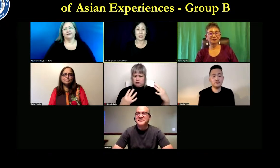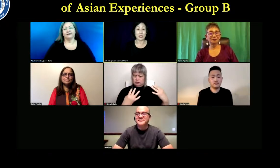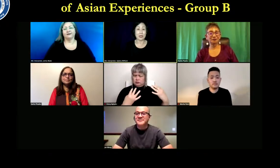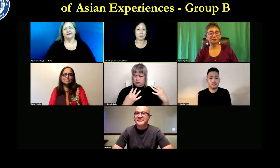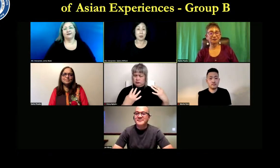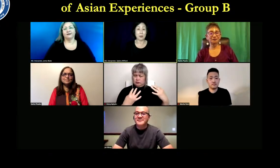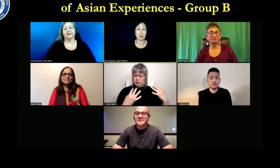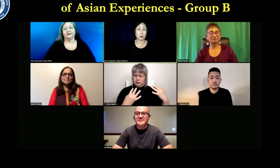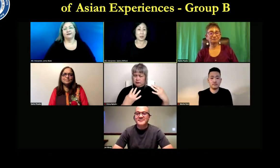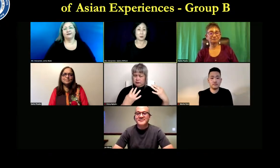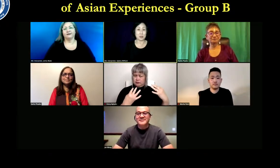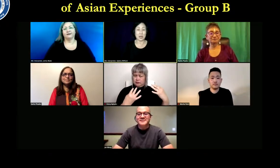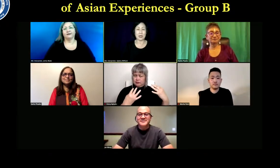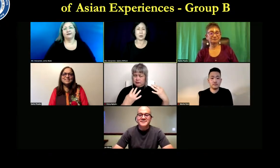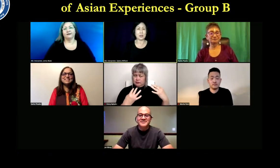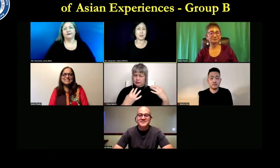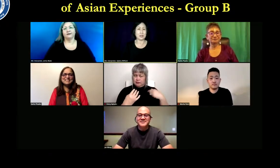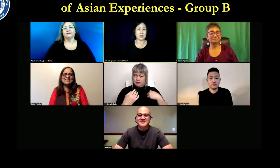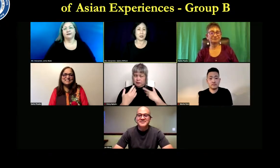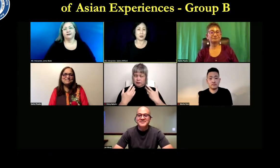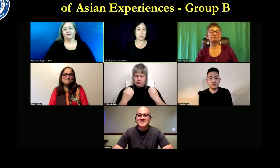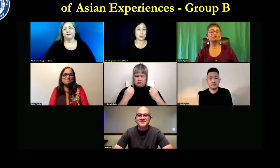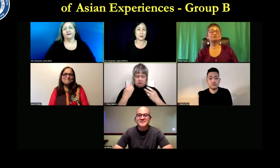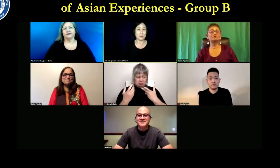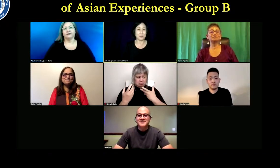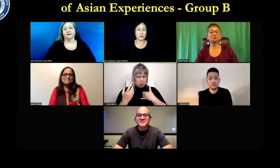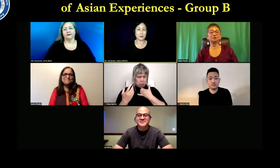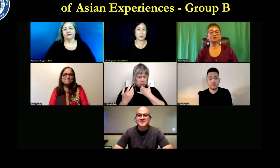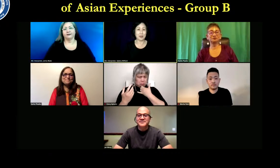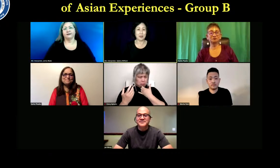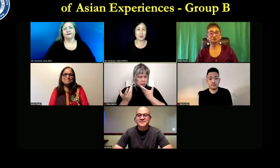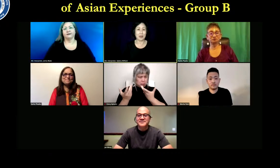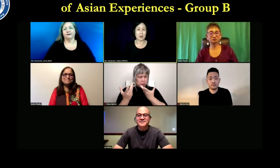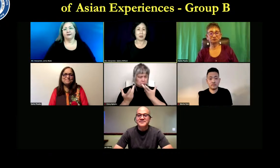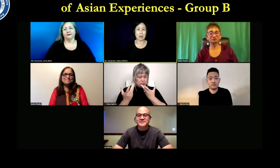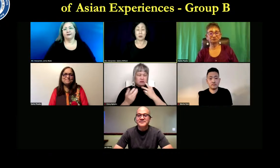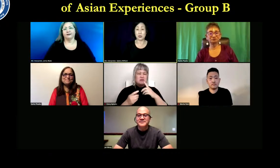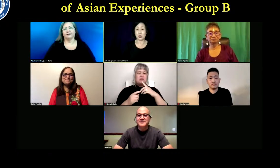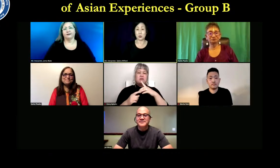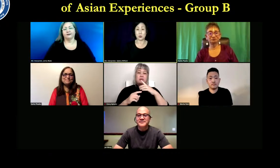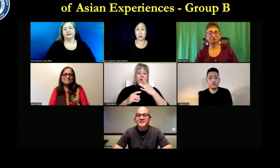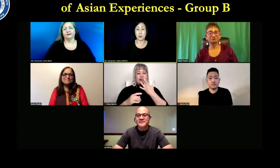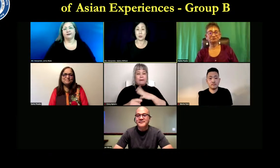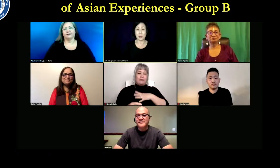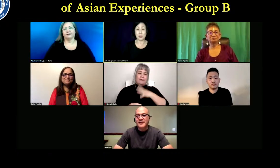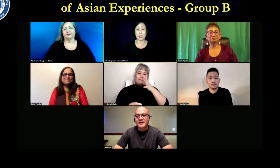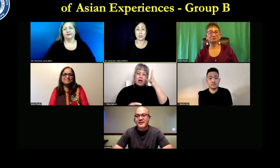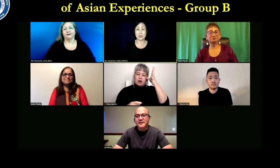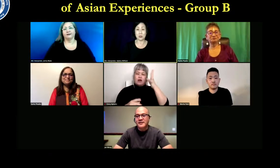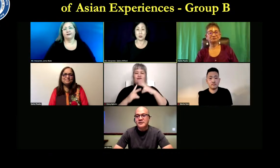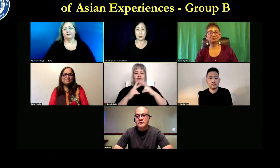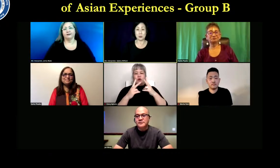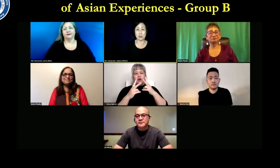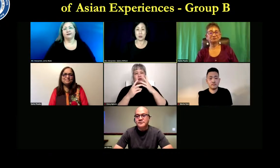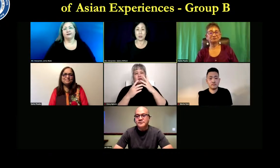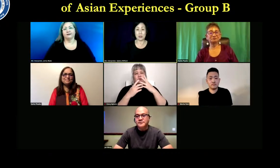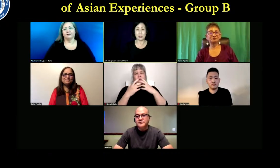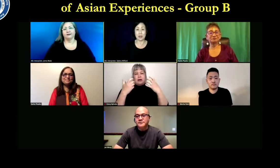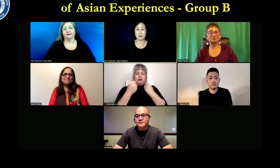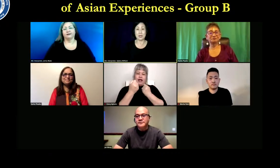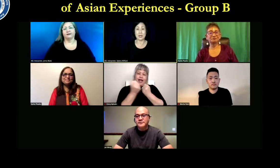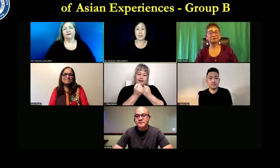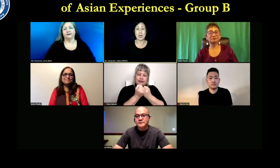And when in public, when I would sign, I would get these stares. I wasn't sure what was wrong with that, but I did see those people